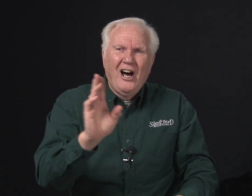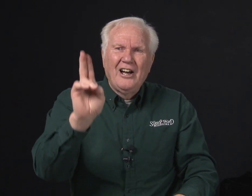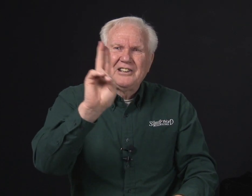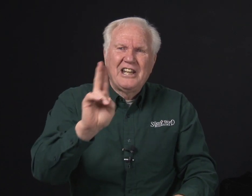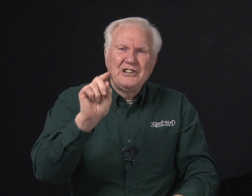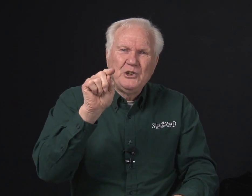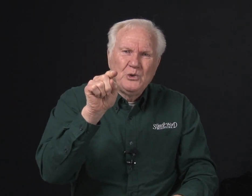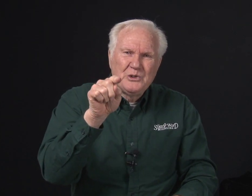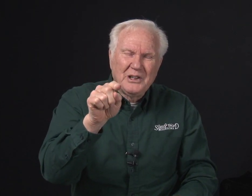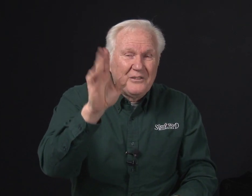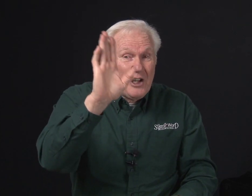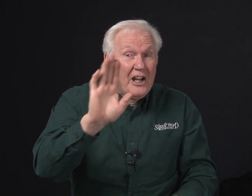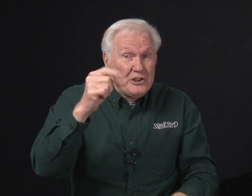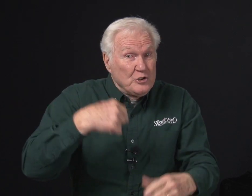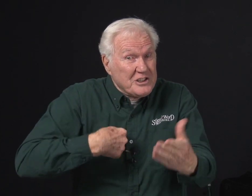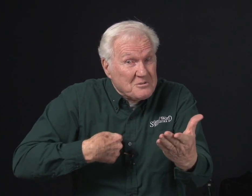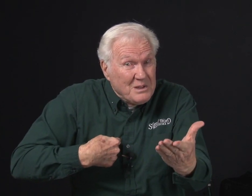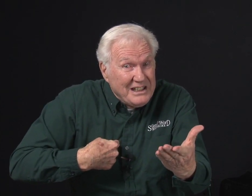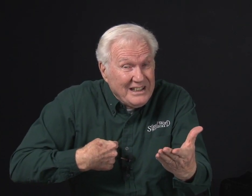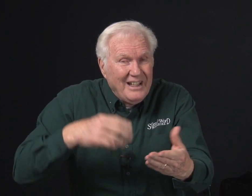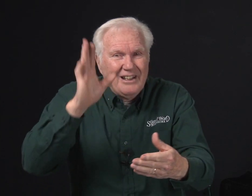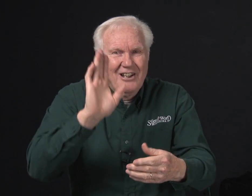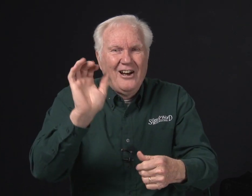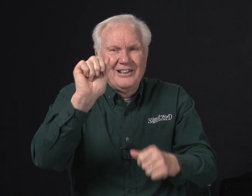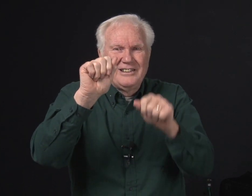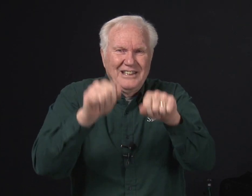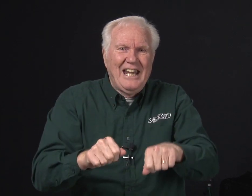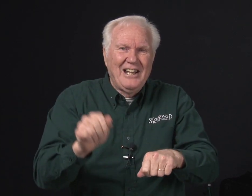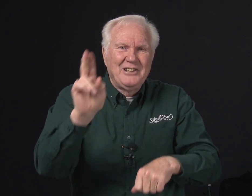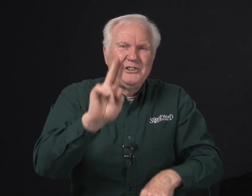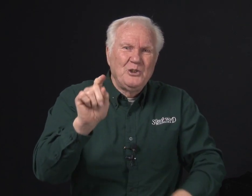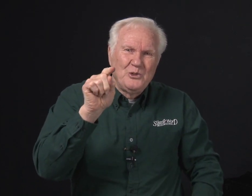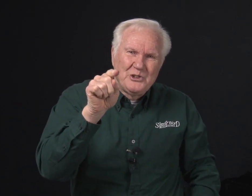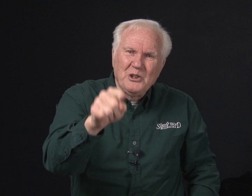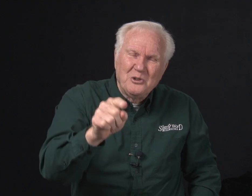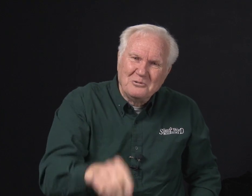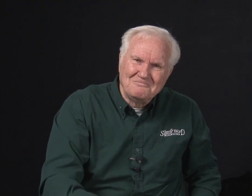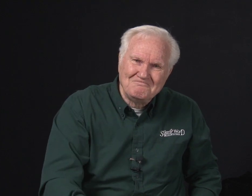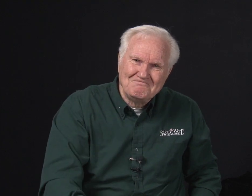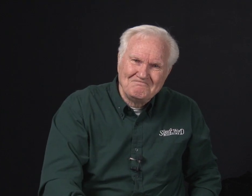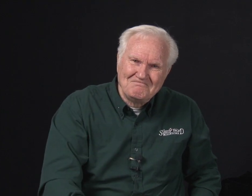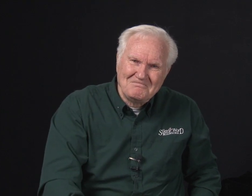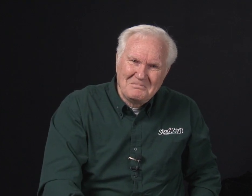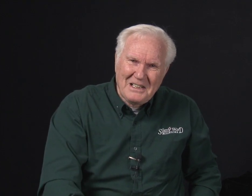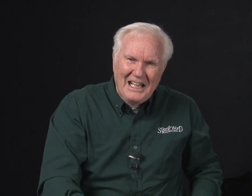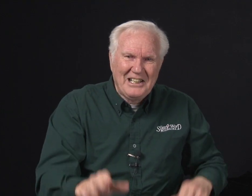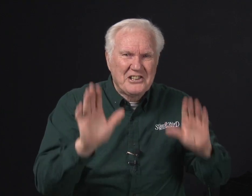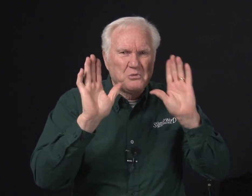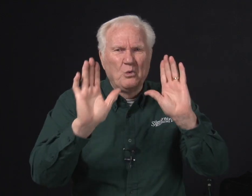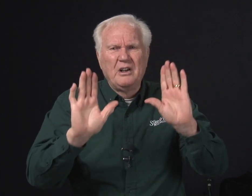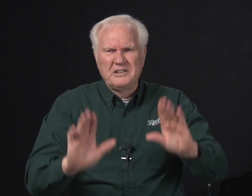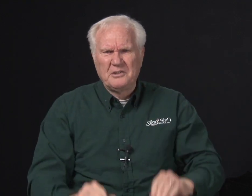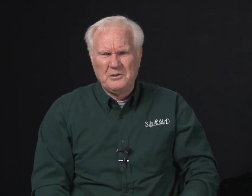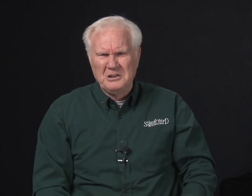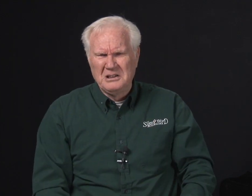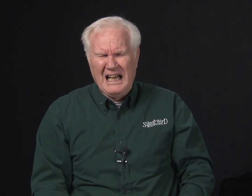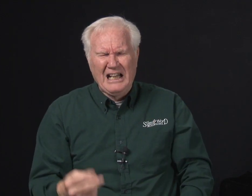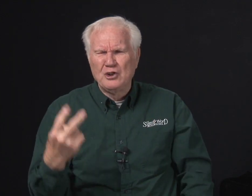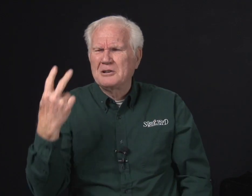God can use, if God uses me, God can use you. And it's wonderful. I look